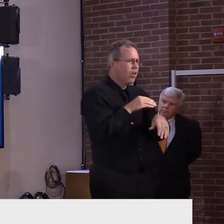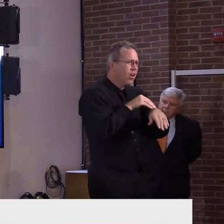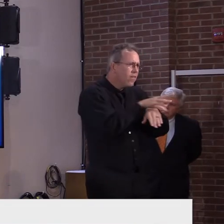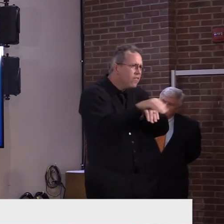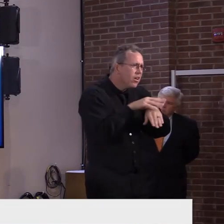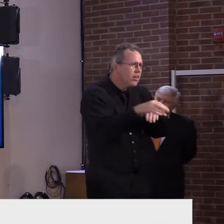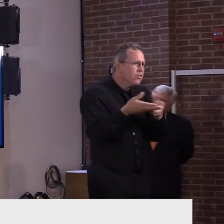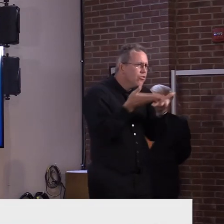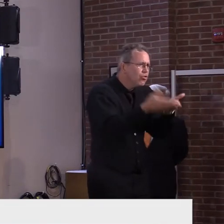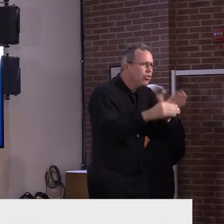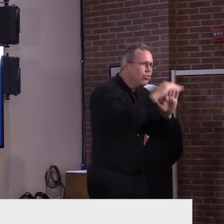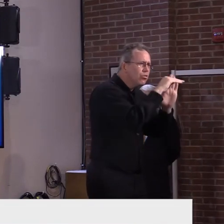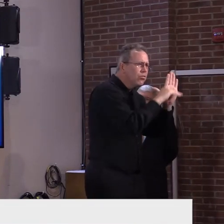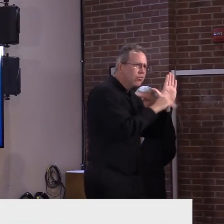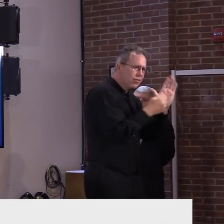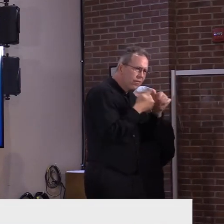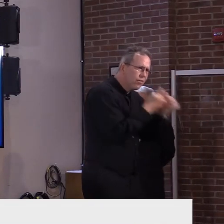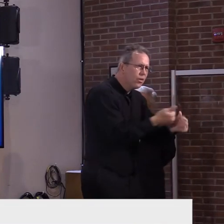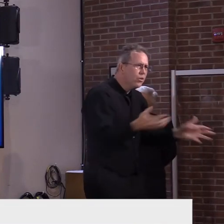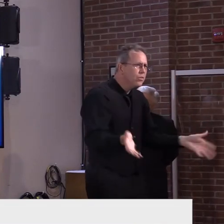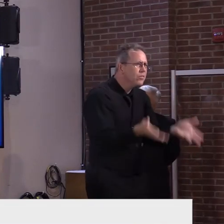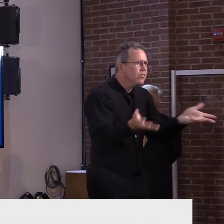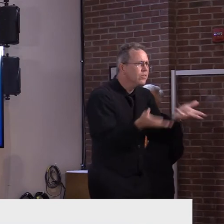this, the better off we're going to be.